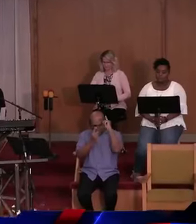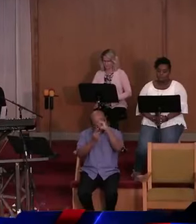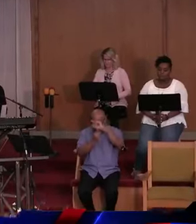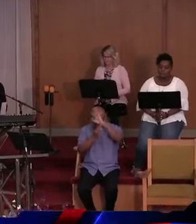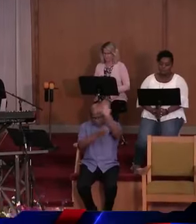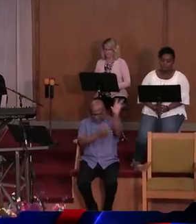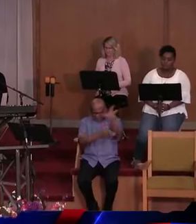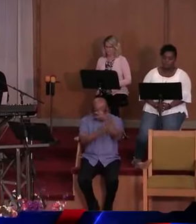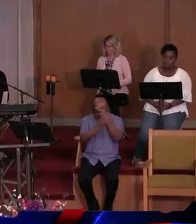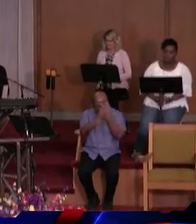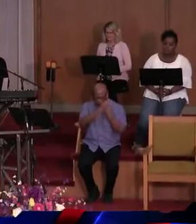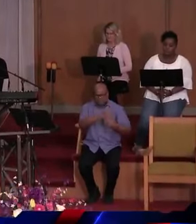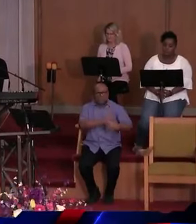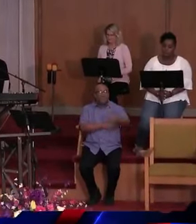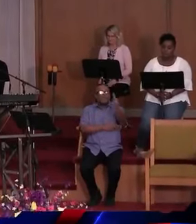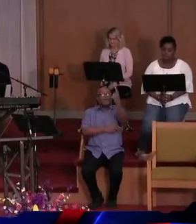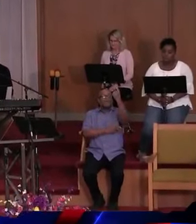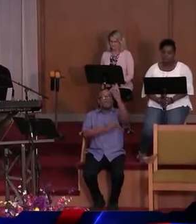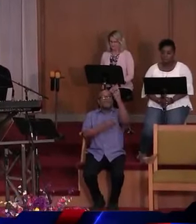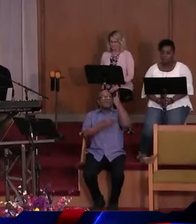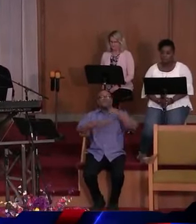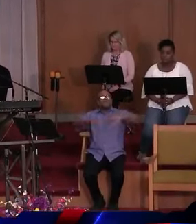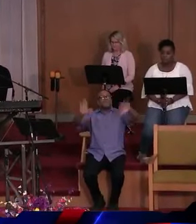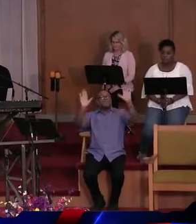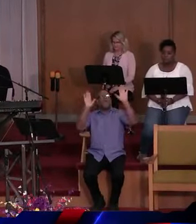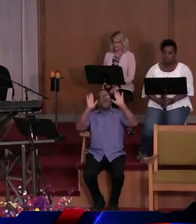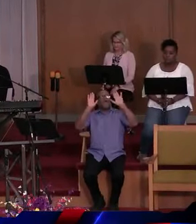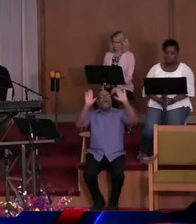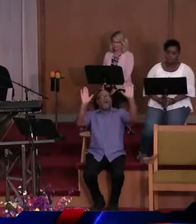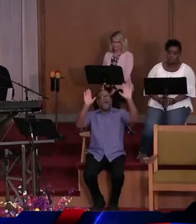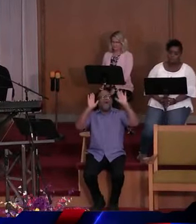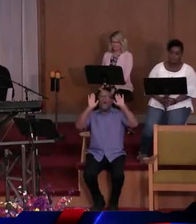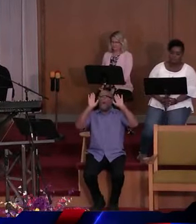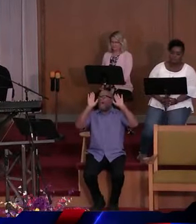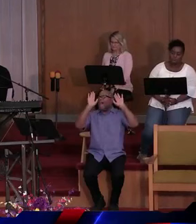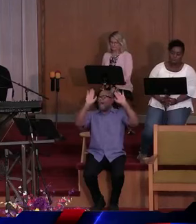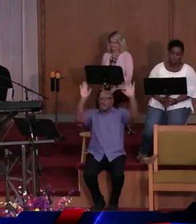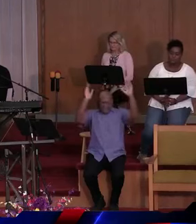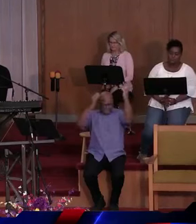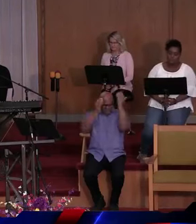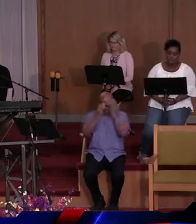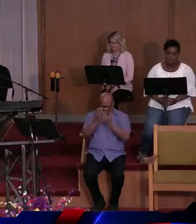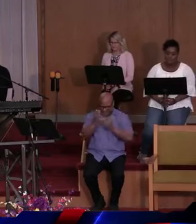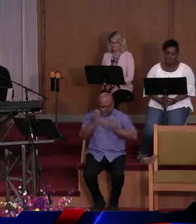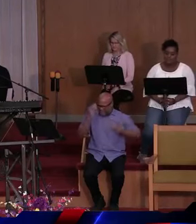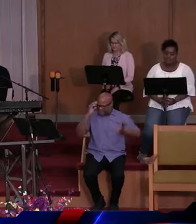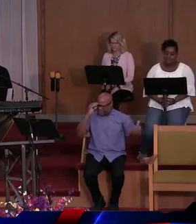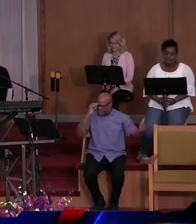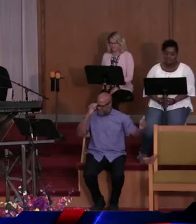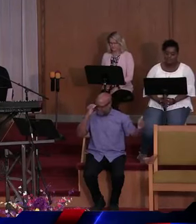do marvelous things. For you